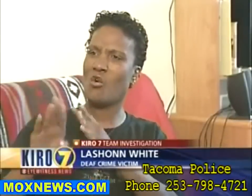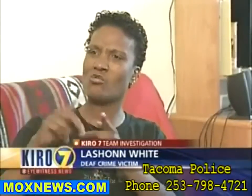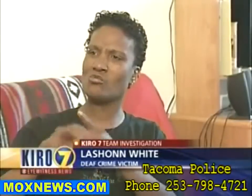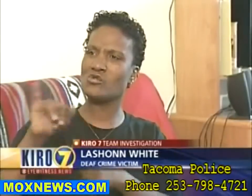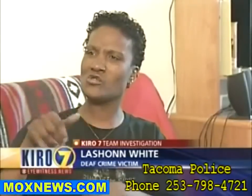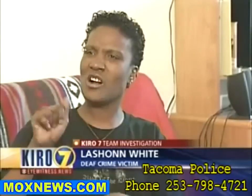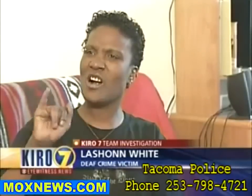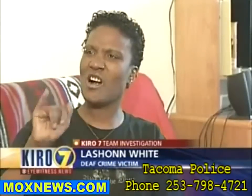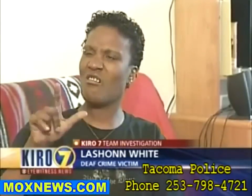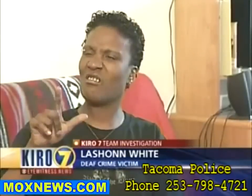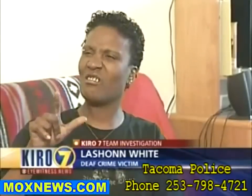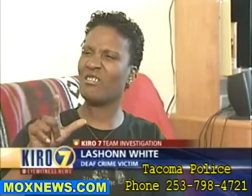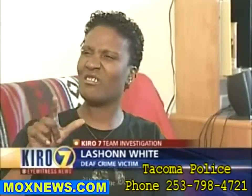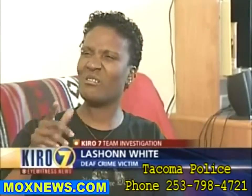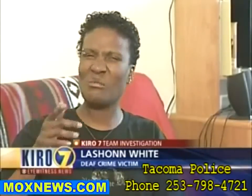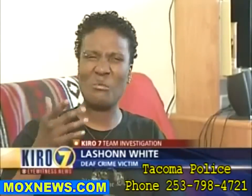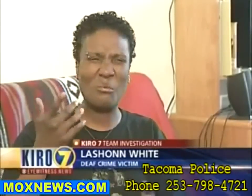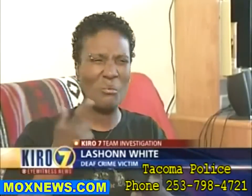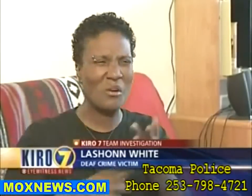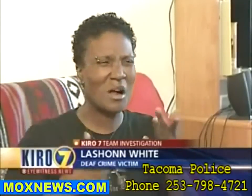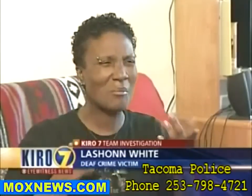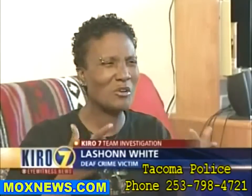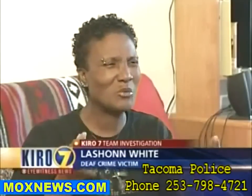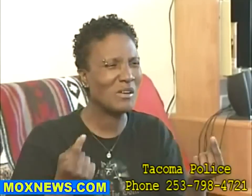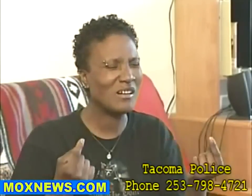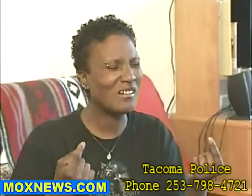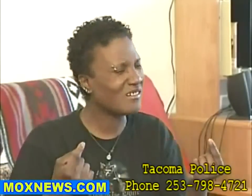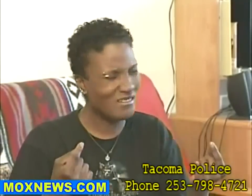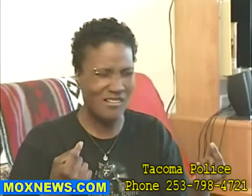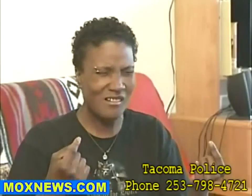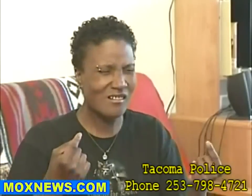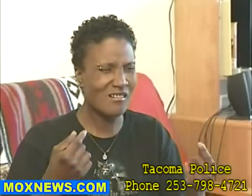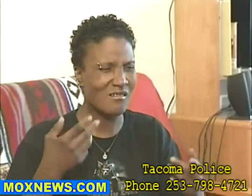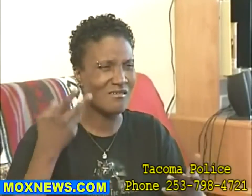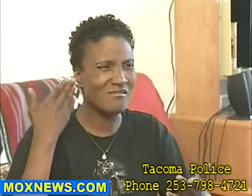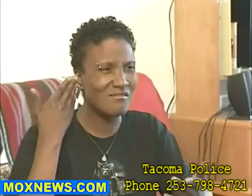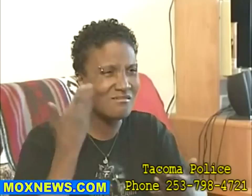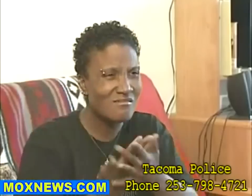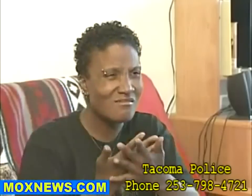And they told me, please stand up, you're going to jail. I said, what? What have I done?